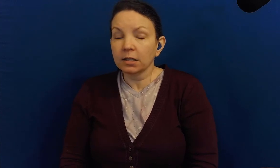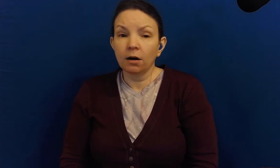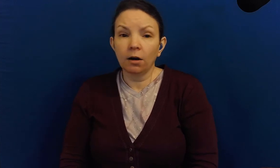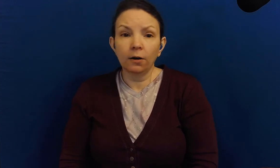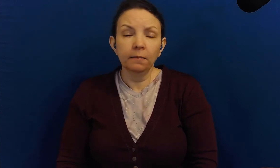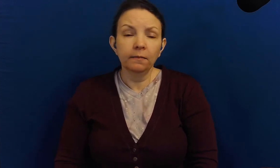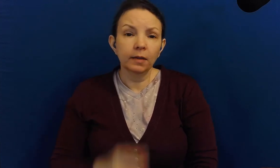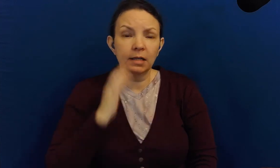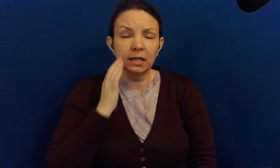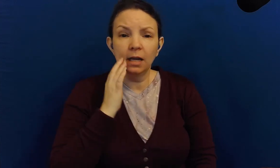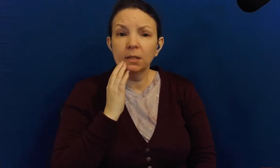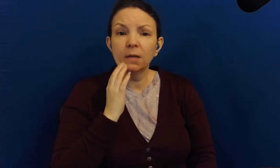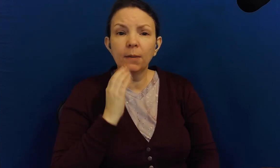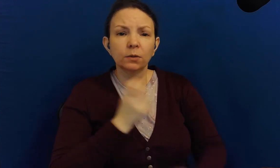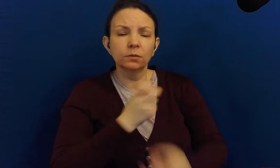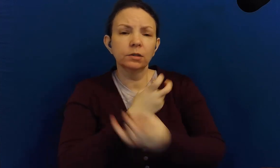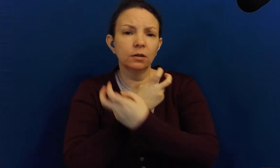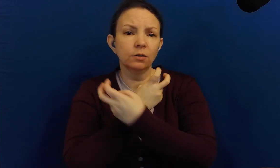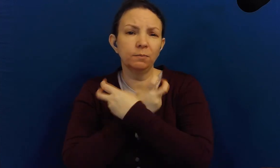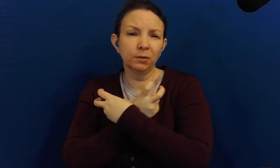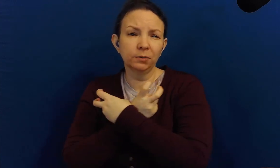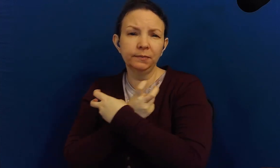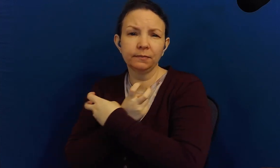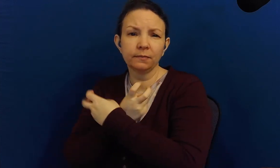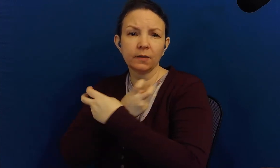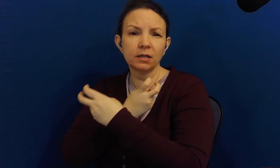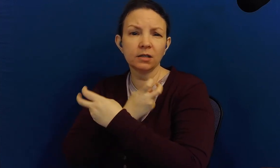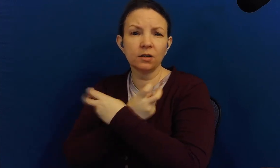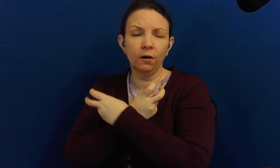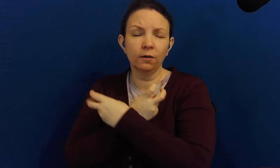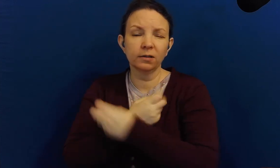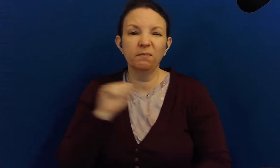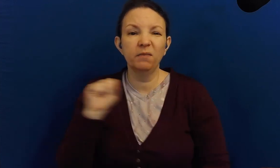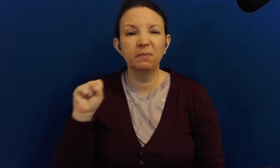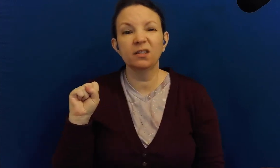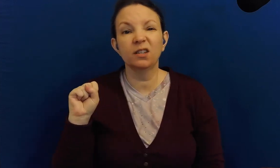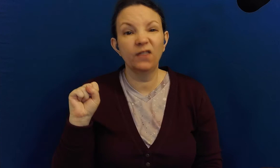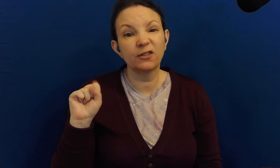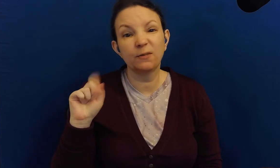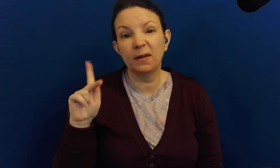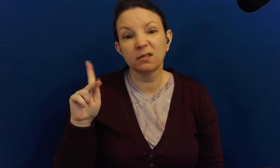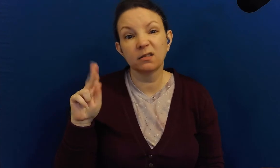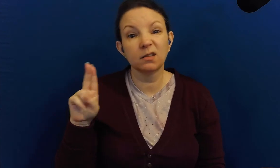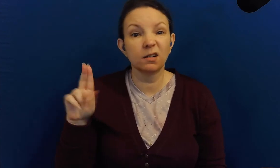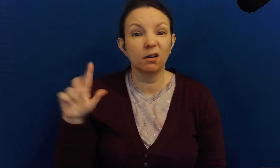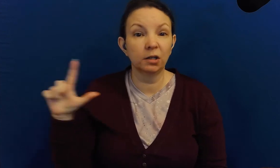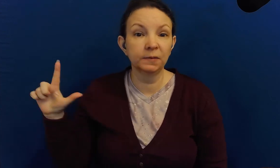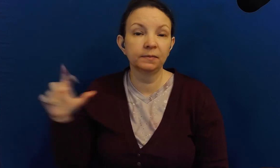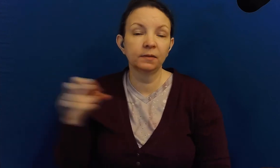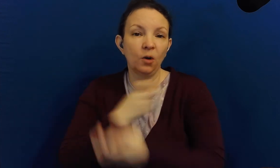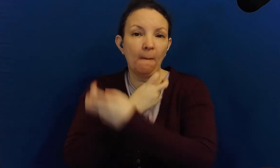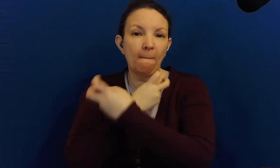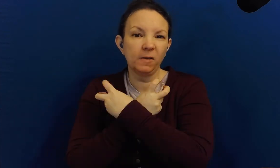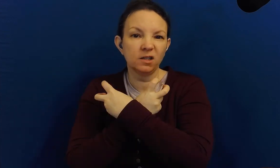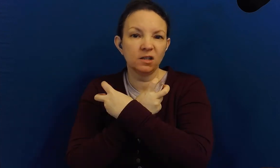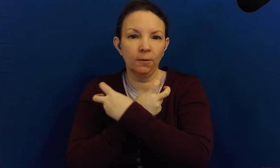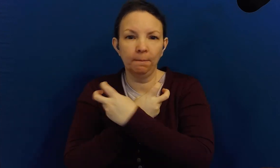Skull is the same as the bones. So bone and skull. Some people just finger spell skull or skull.